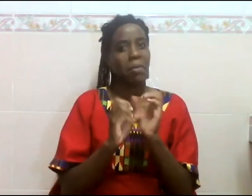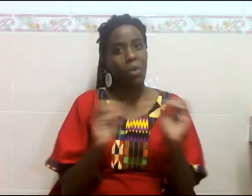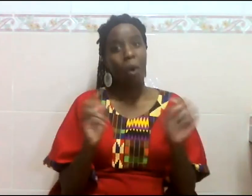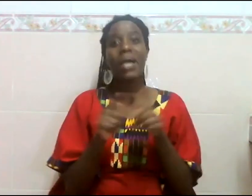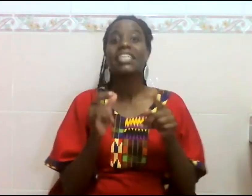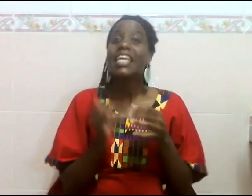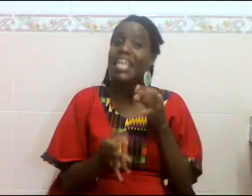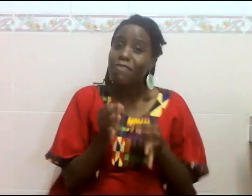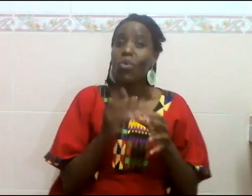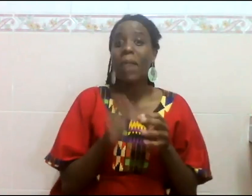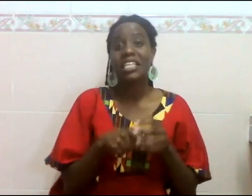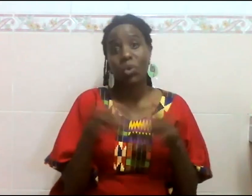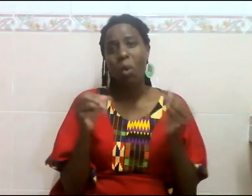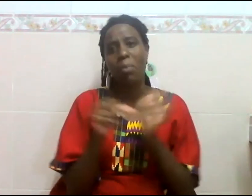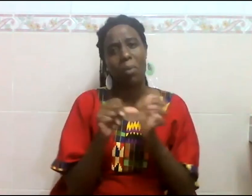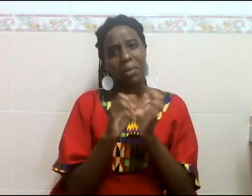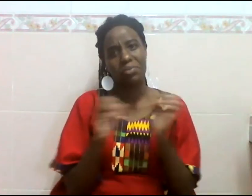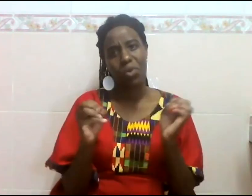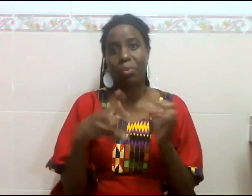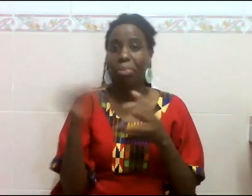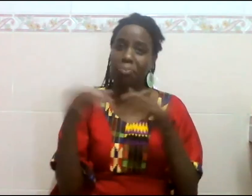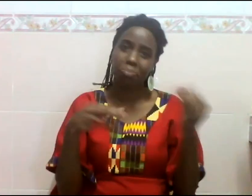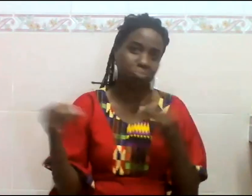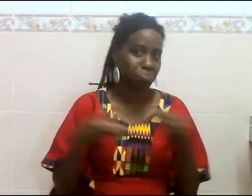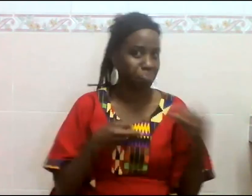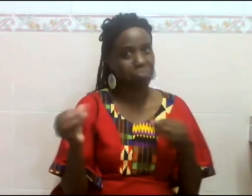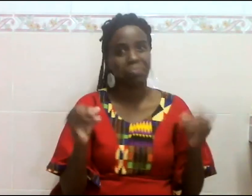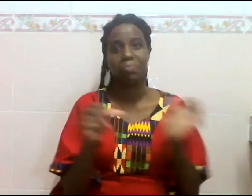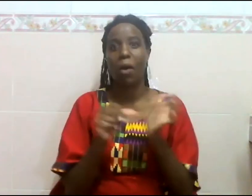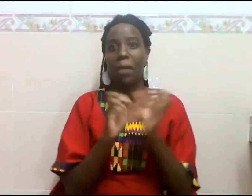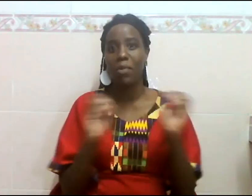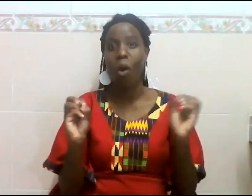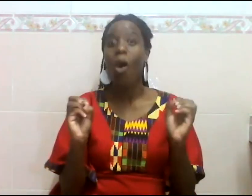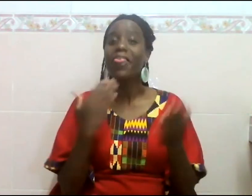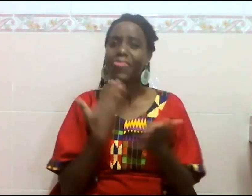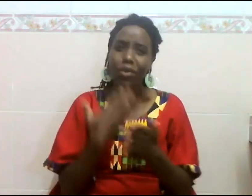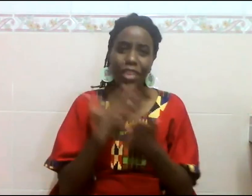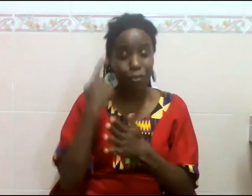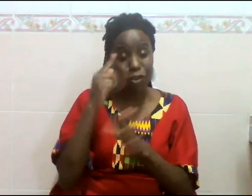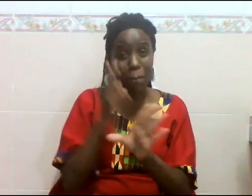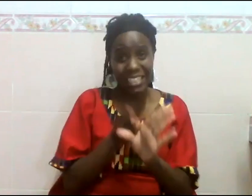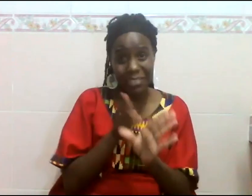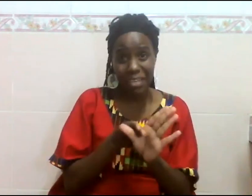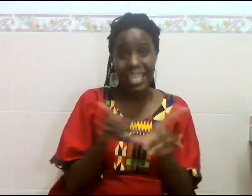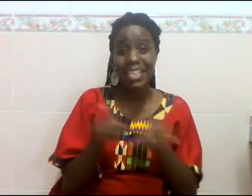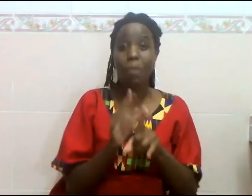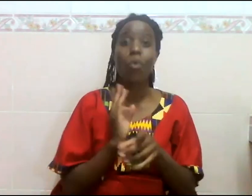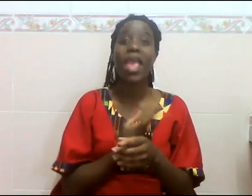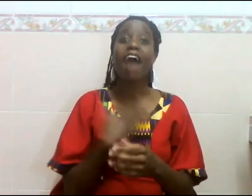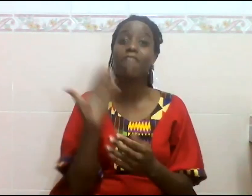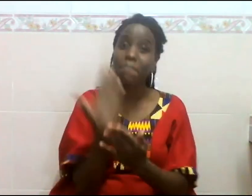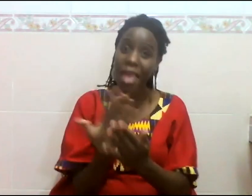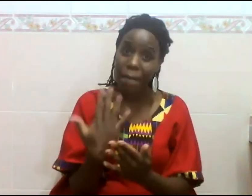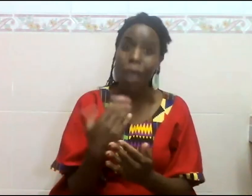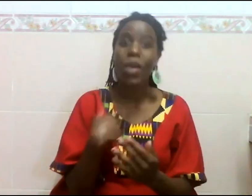to go, also thank you so much for being here, for participating. In the end of the document, we have a form. If you